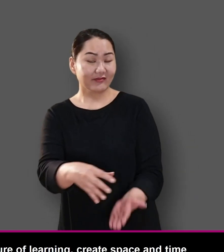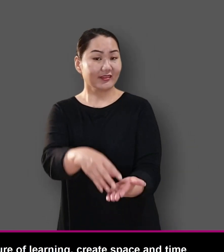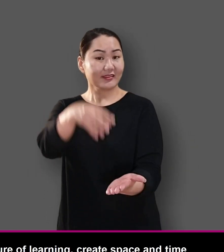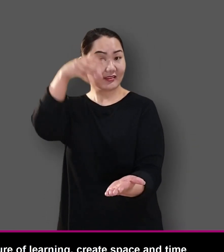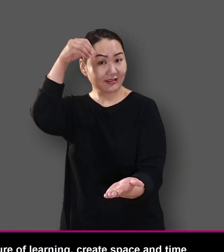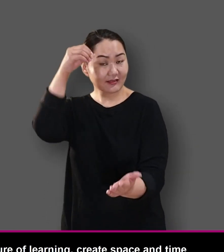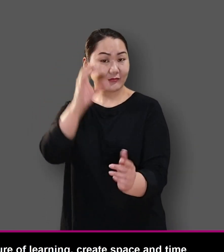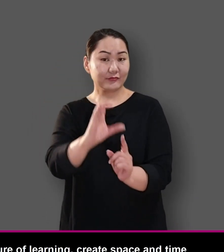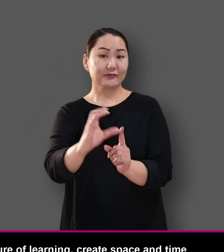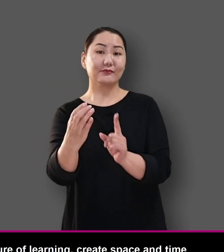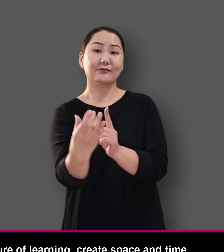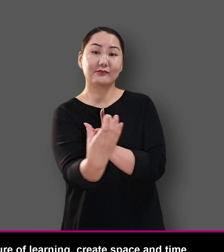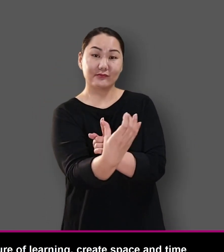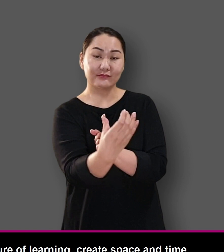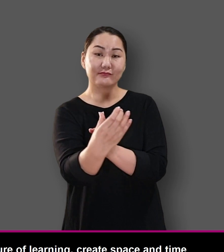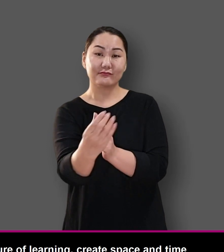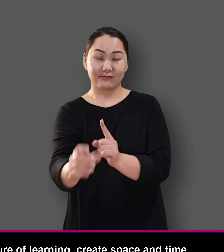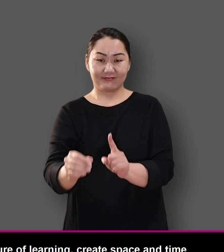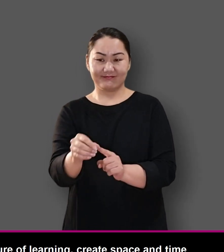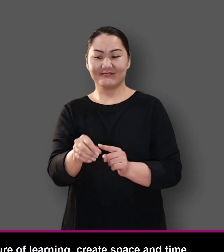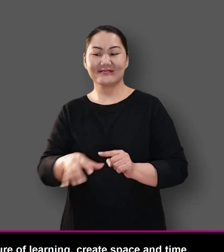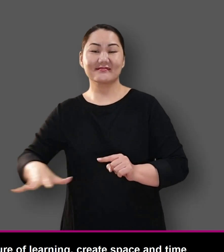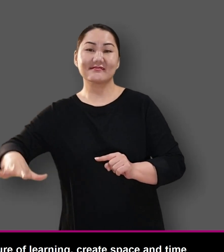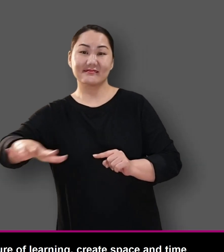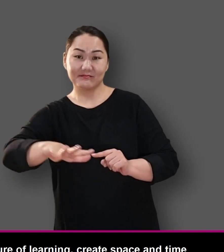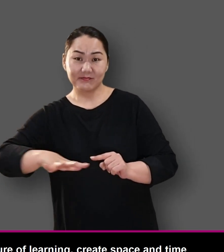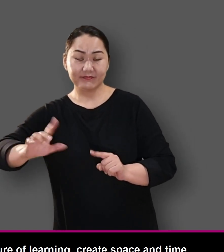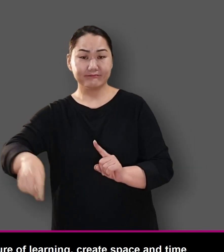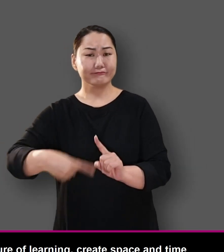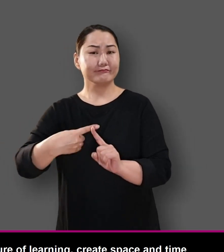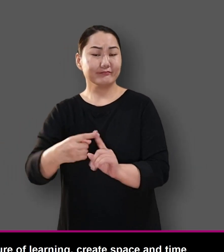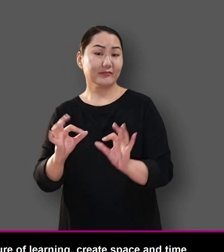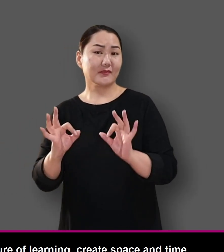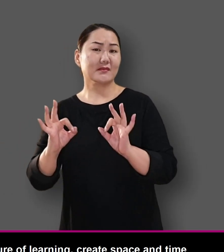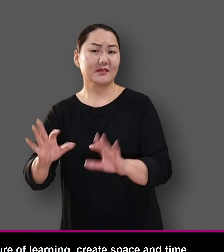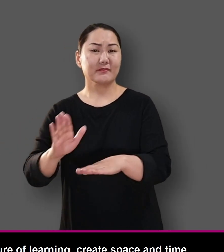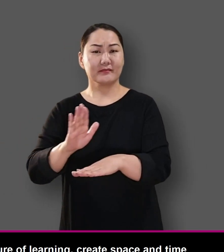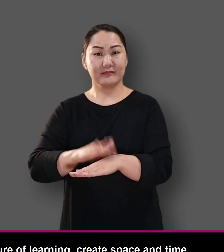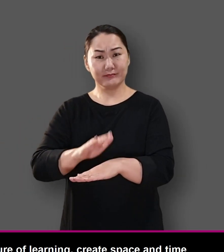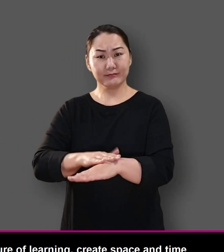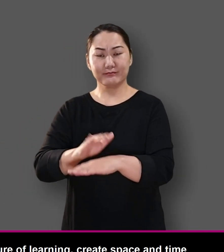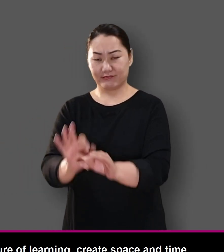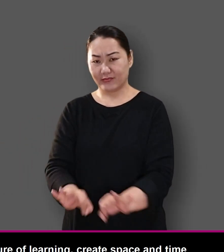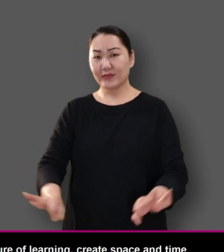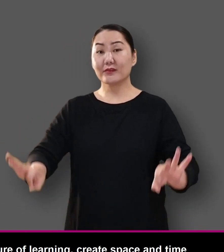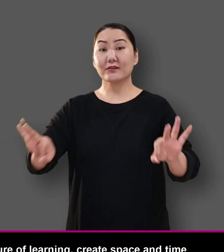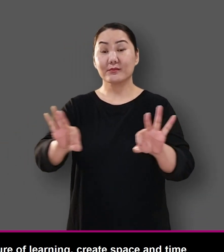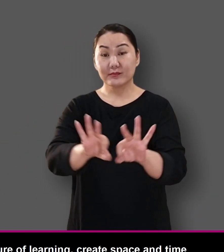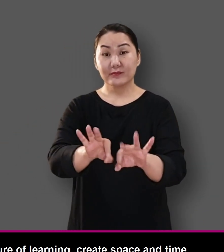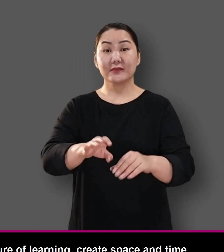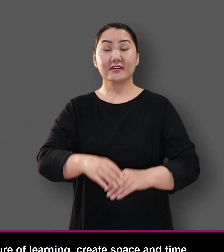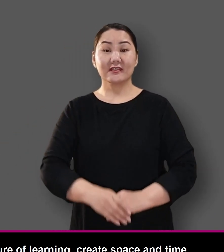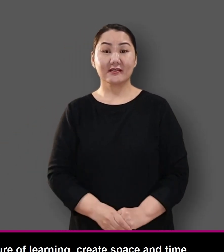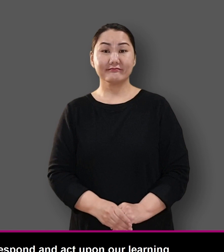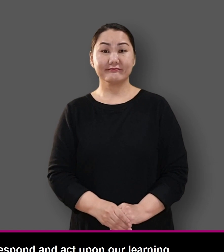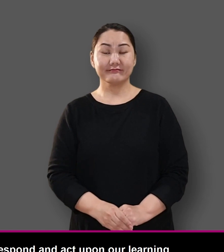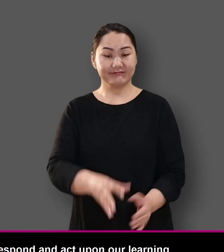We invest in and nurture a culture of learning, create space and time for